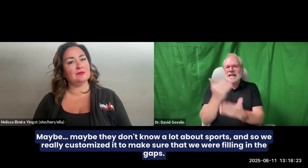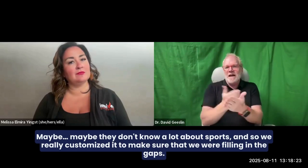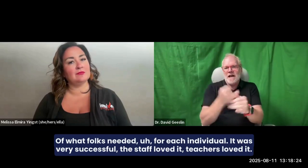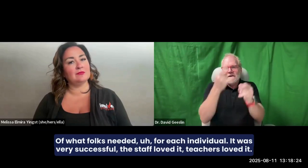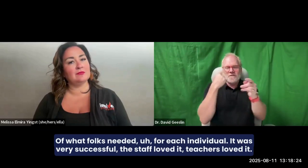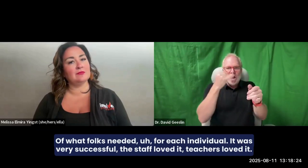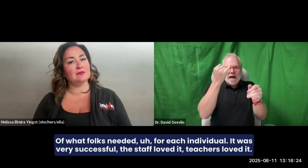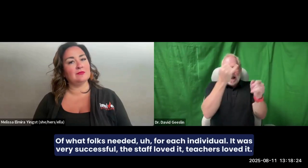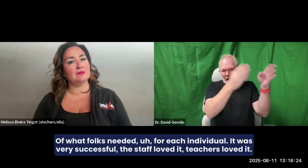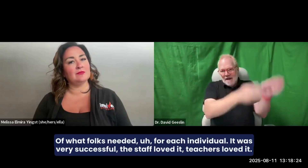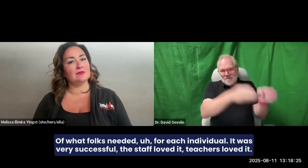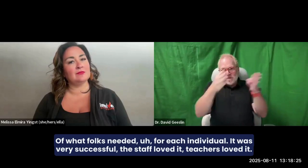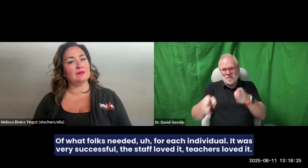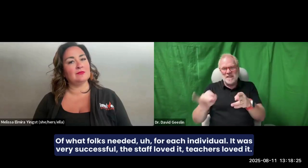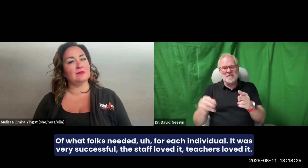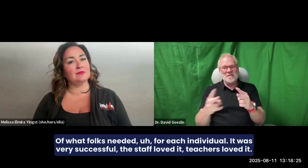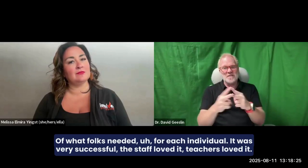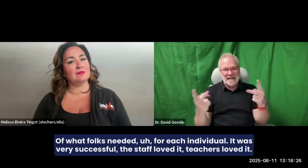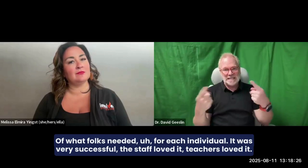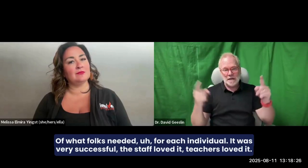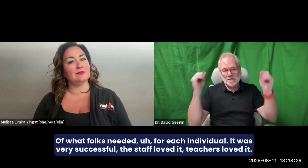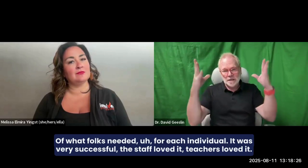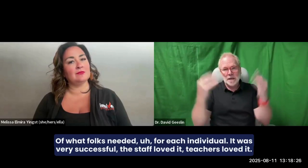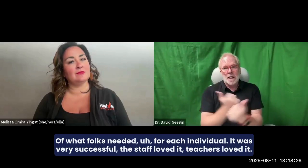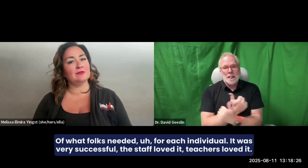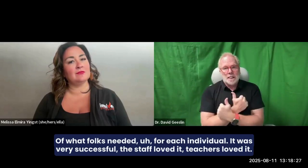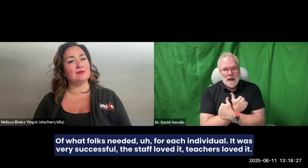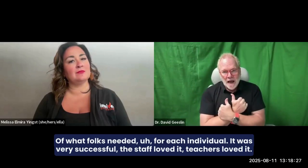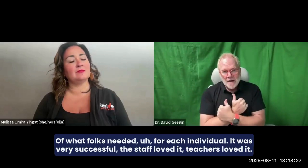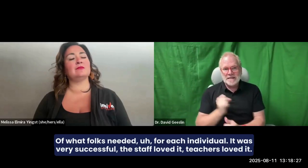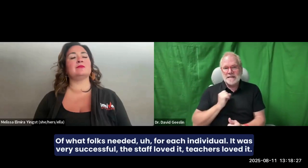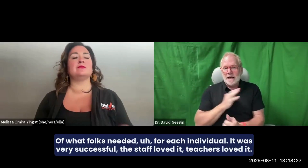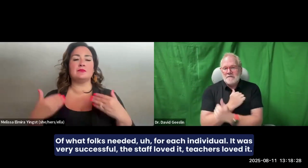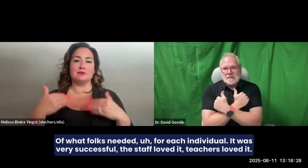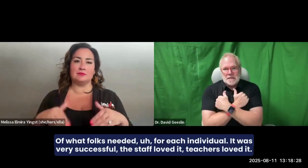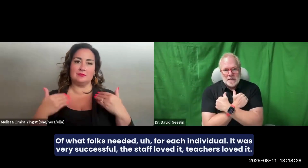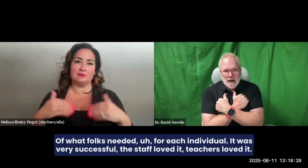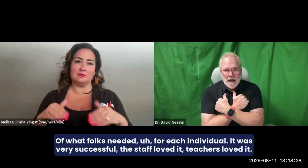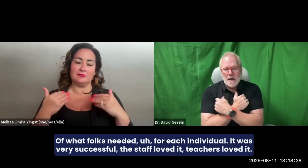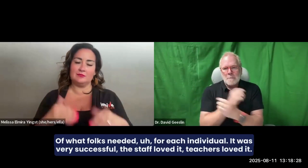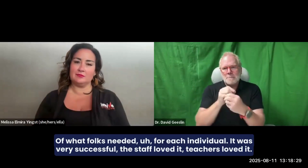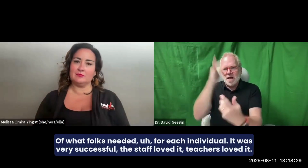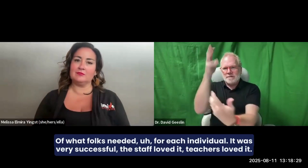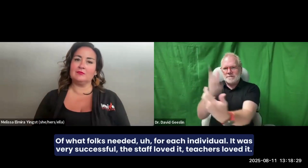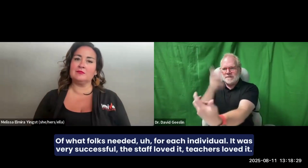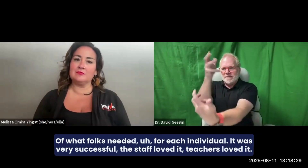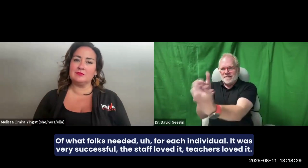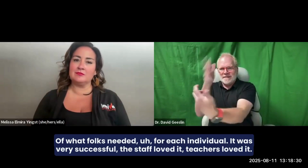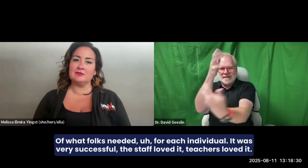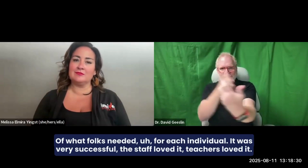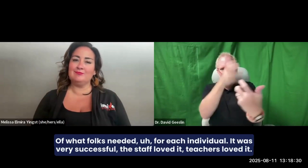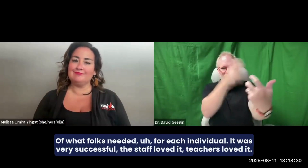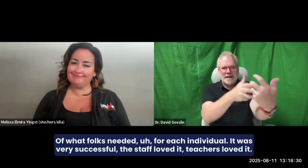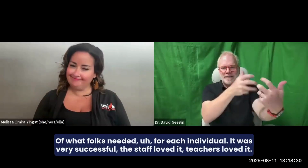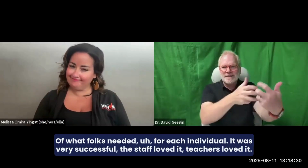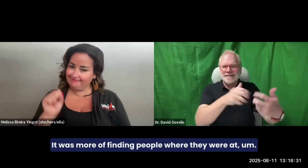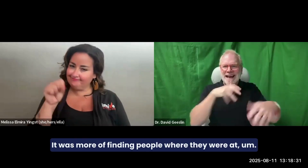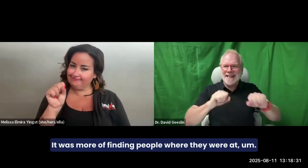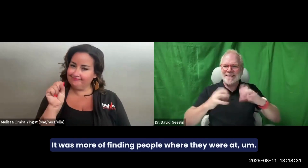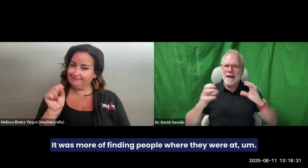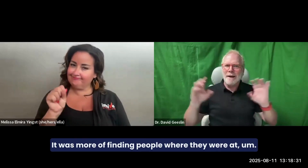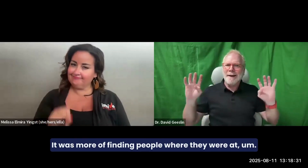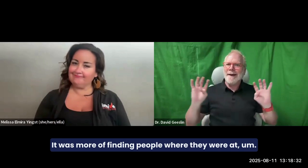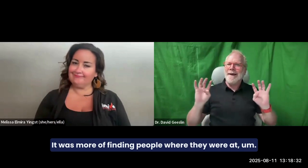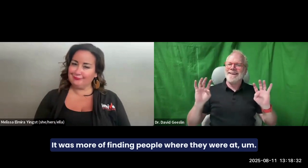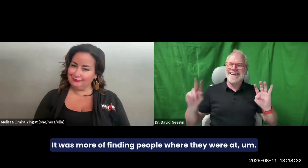in the gaps of what folks needed for each individual. It was very successful. The staff loved it. Teachers loved it. It